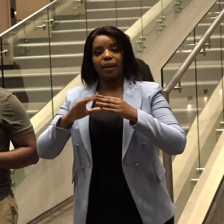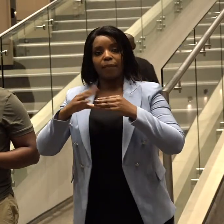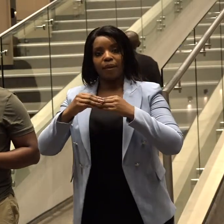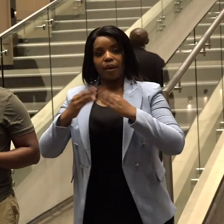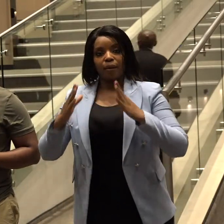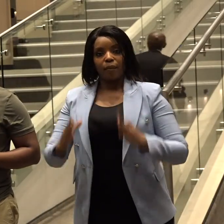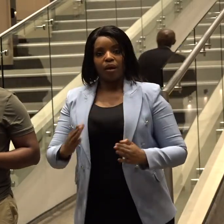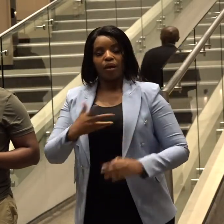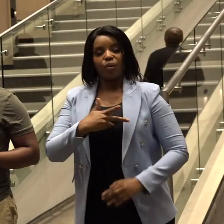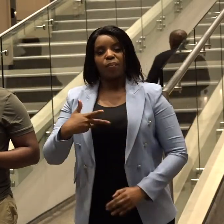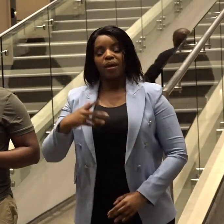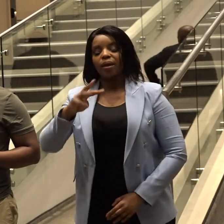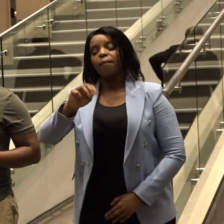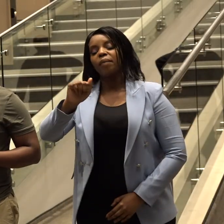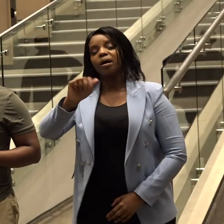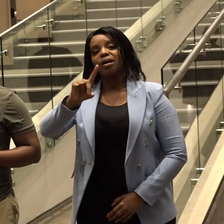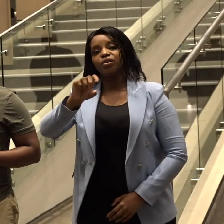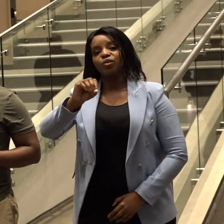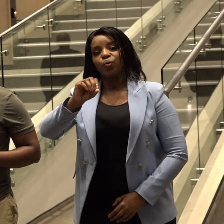said a lot about it